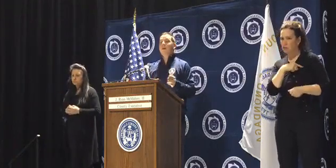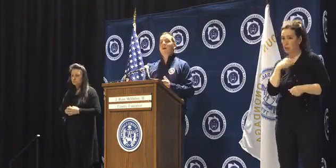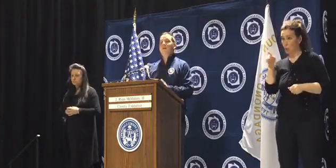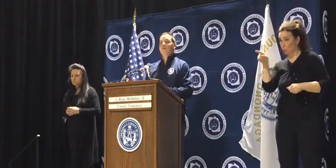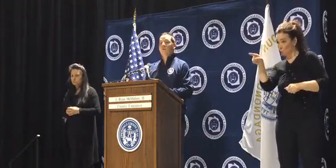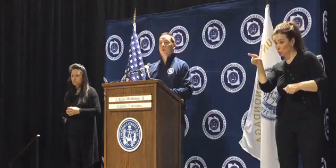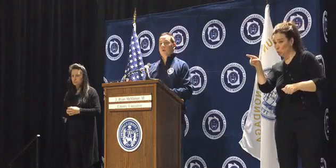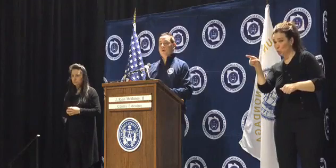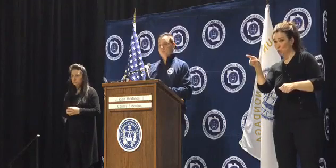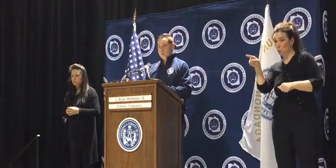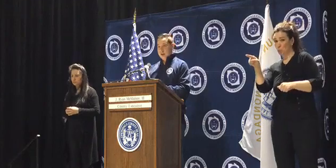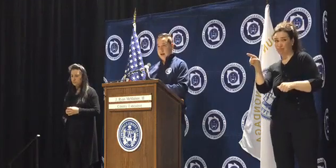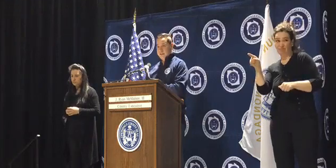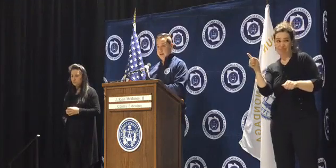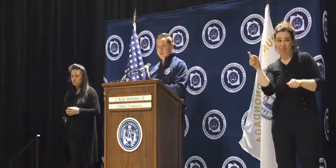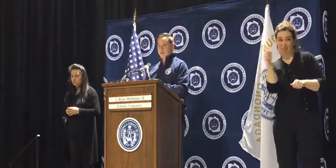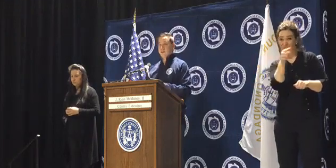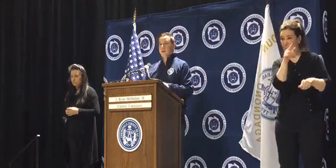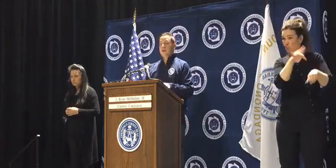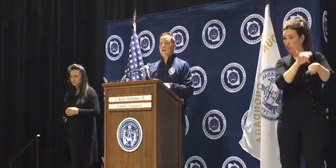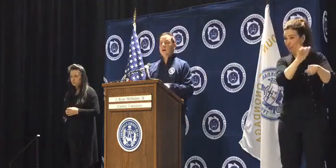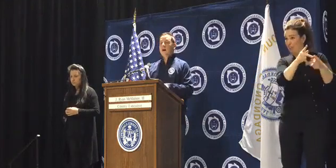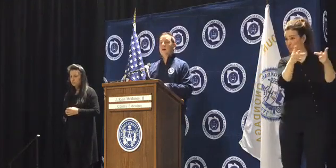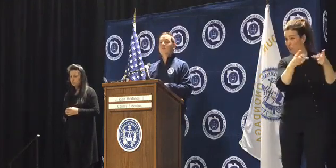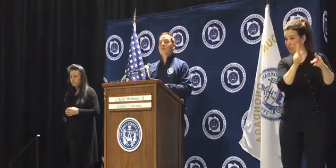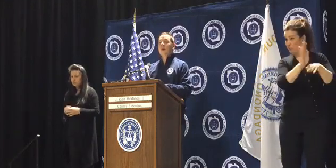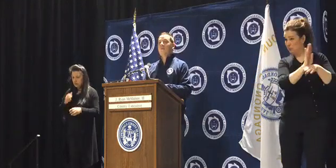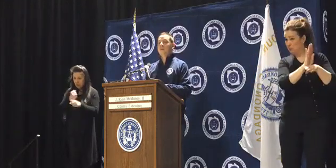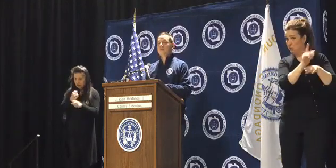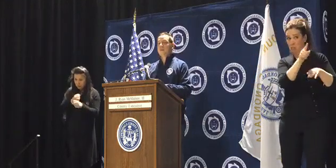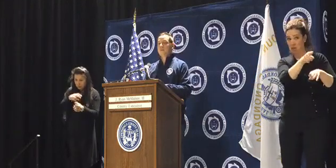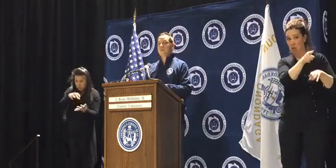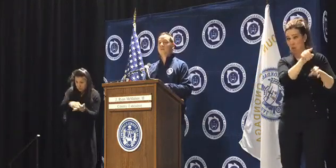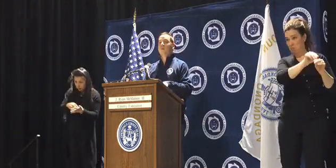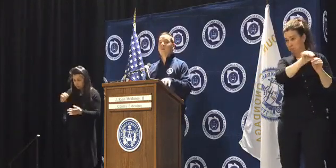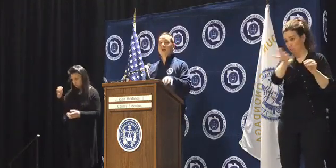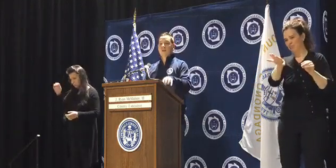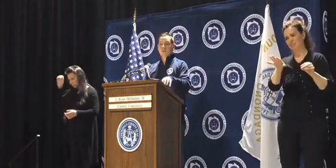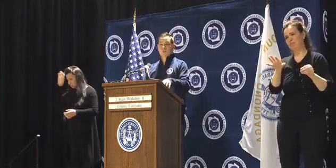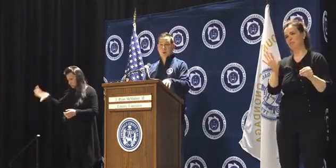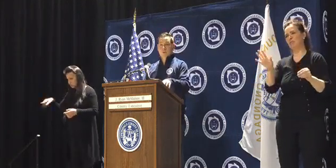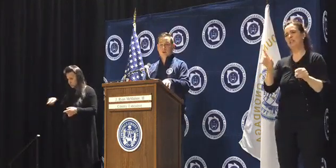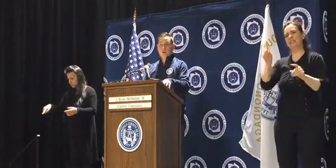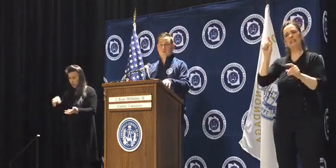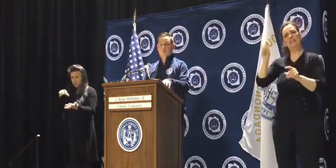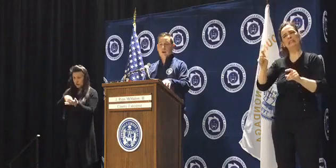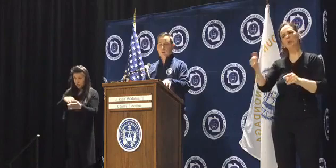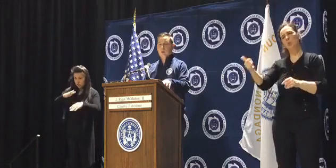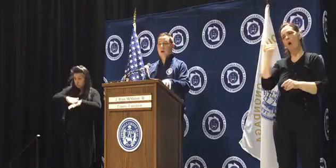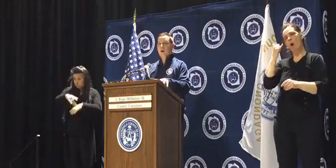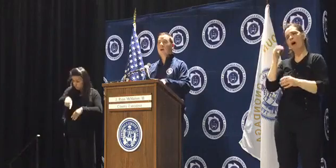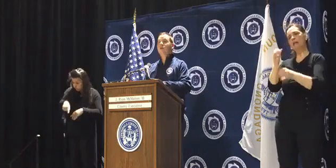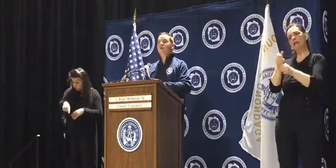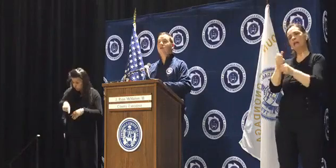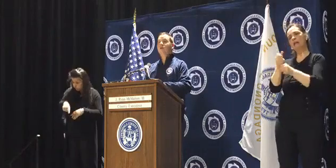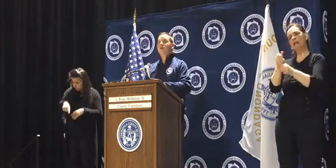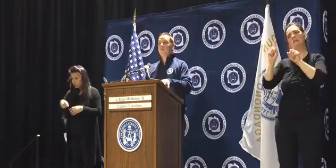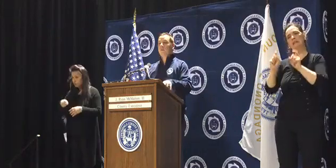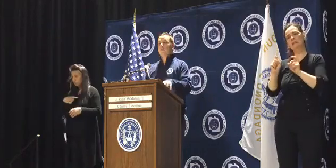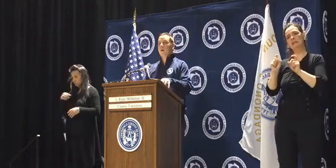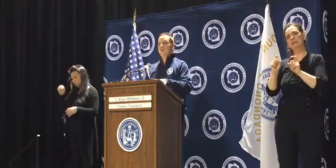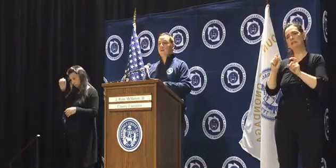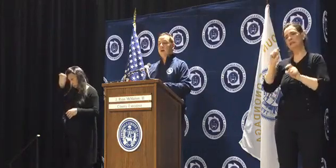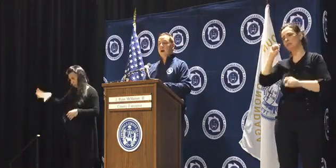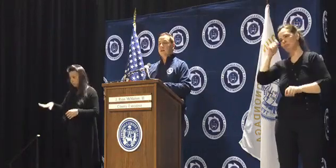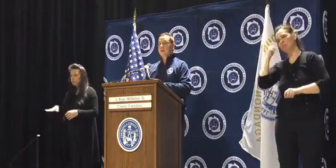times? If you were, please contact us. If you have any symptoms, please contact your primary care provider right away so we can give